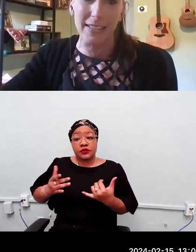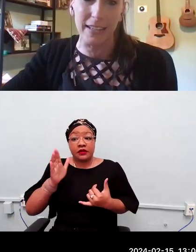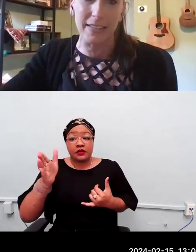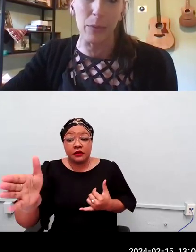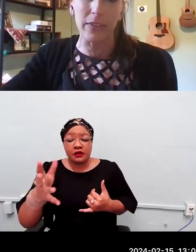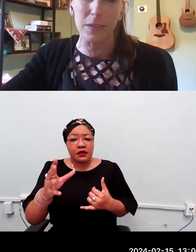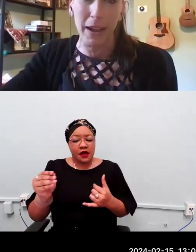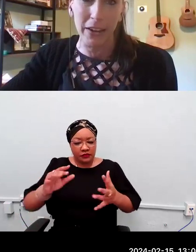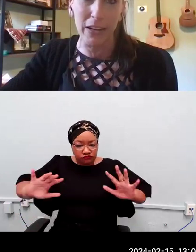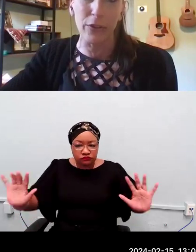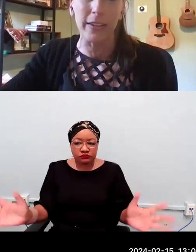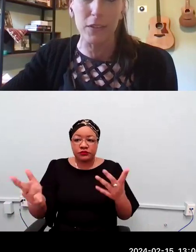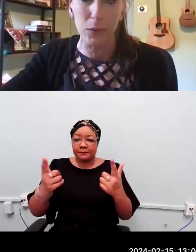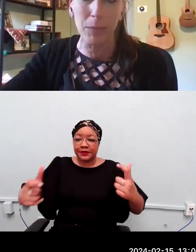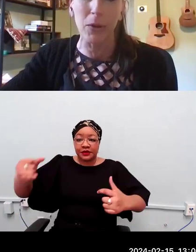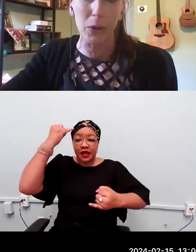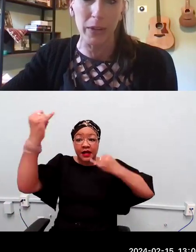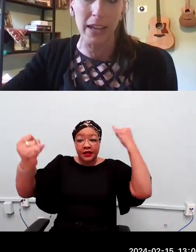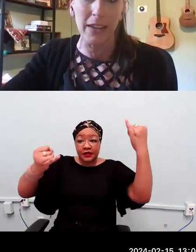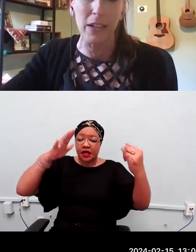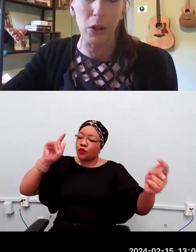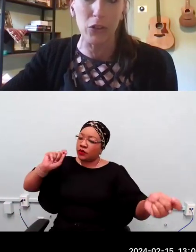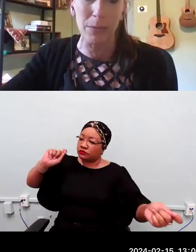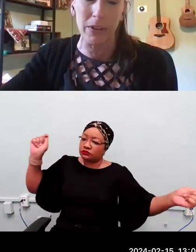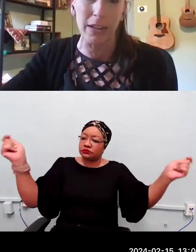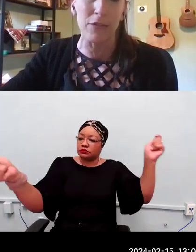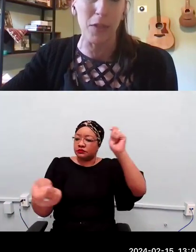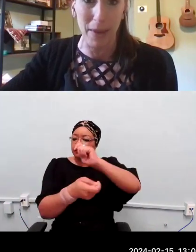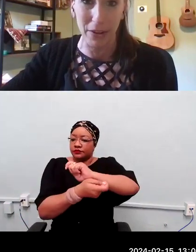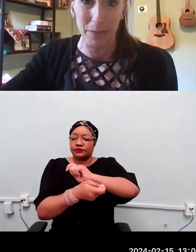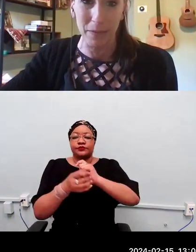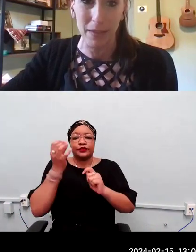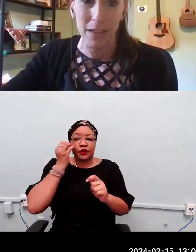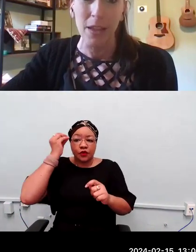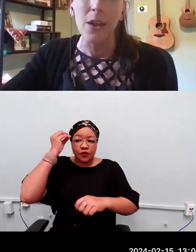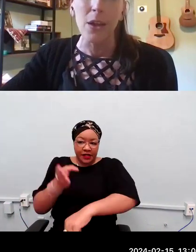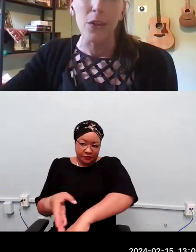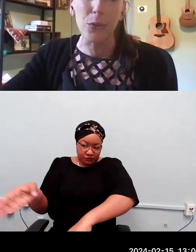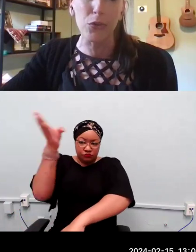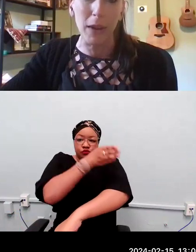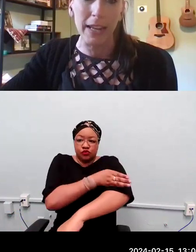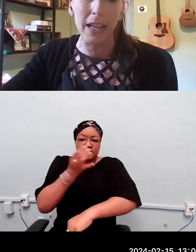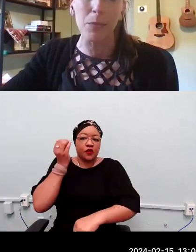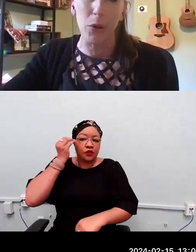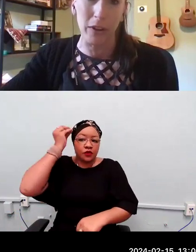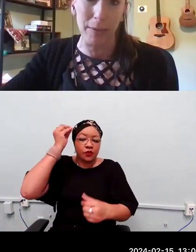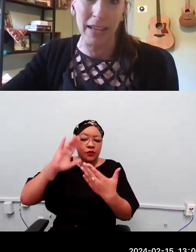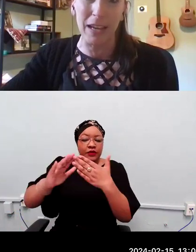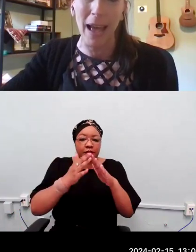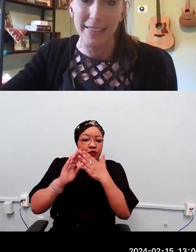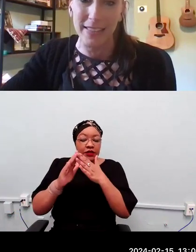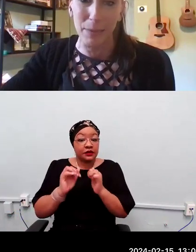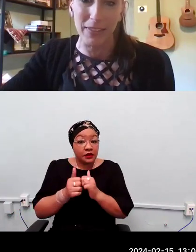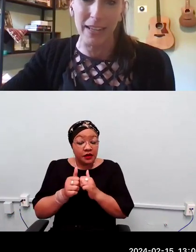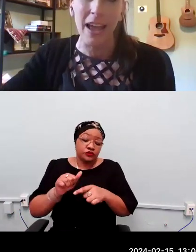big ideas that will inspire and transform Ohlone and the larger community for the better. Through training, programming,